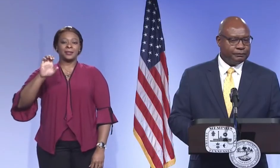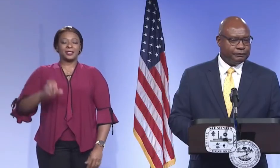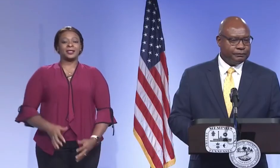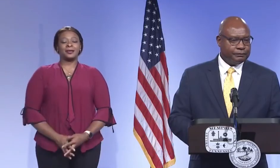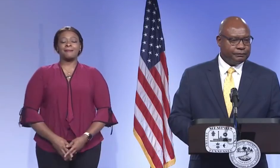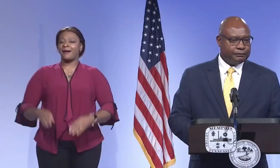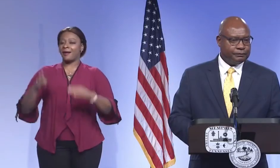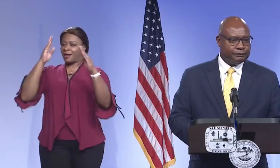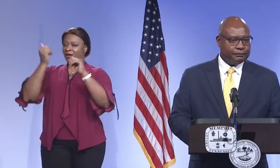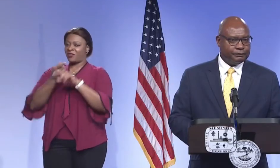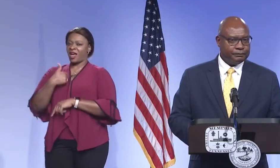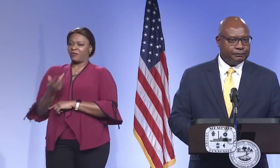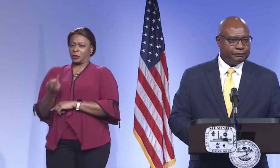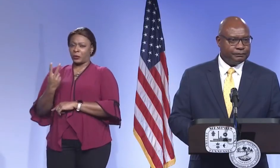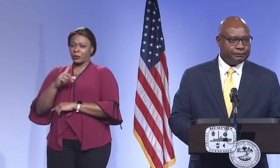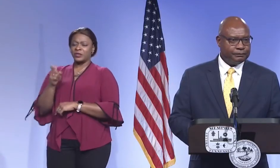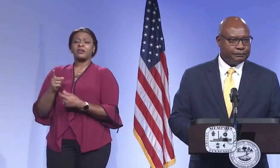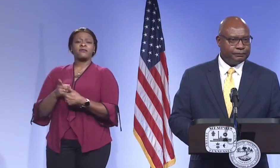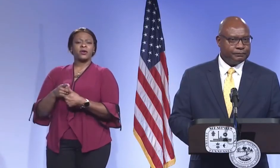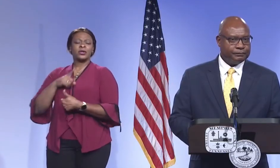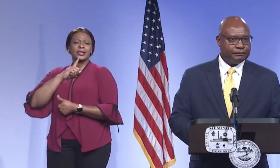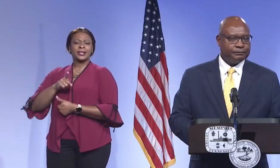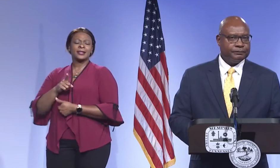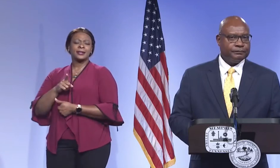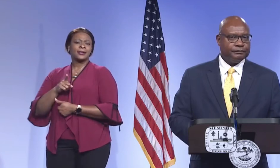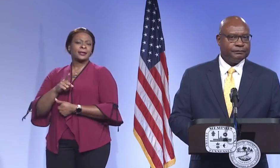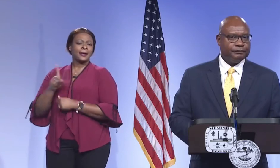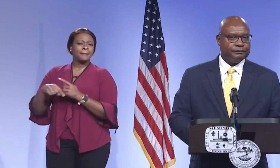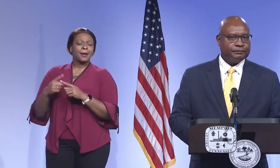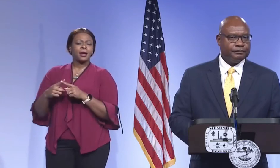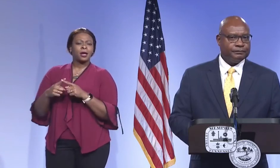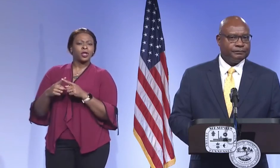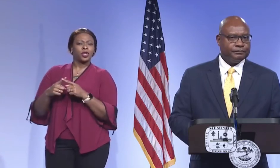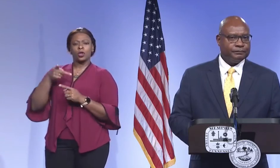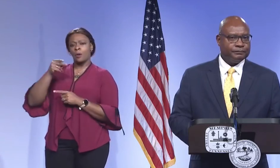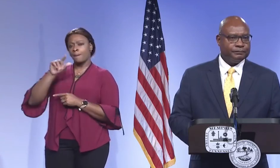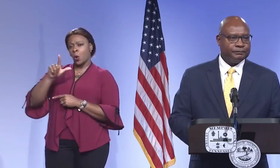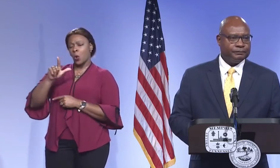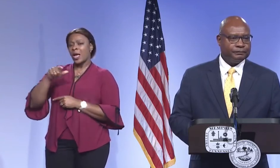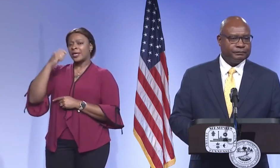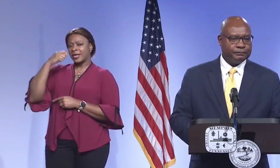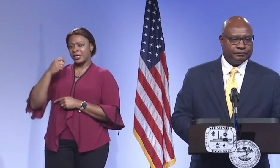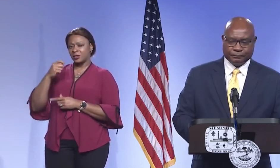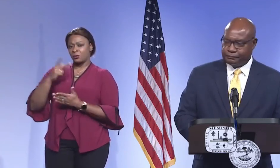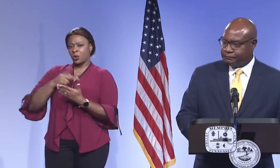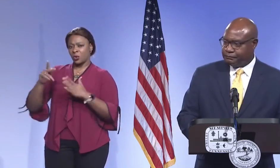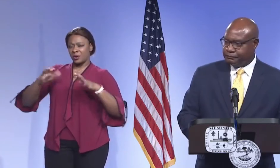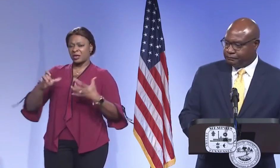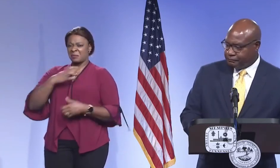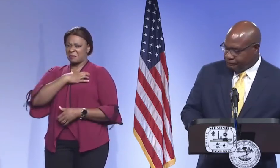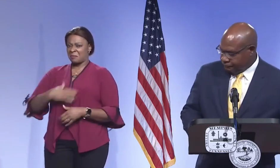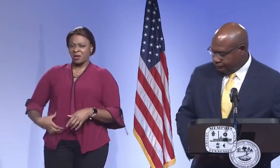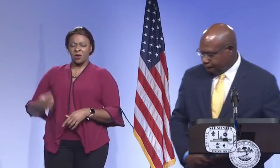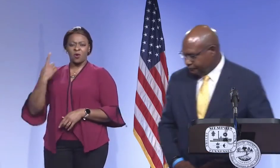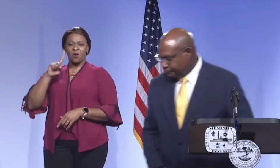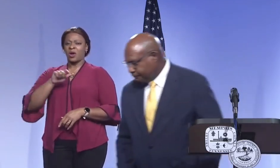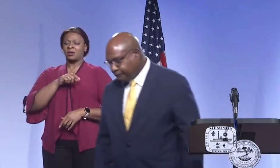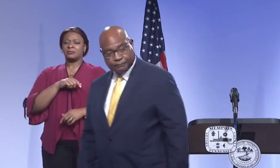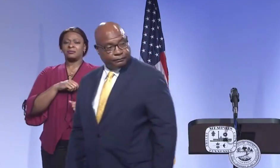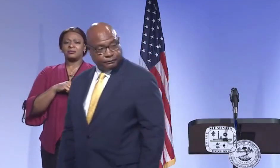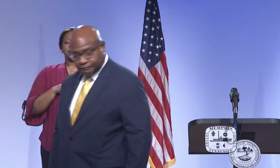Hey everyone, I have two questions. The first is about the pool testing program, and it could be for the mayor or whomever. I